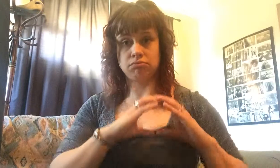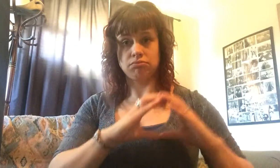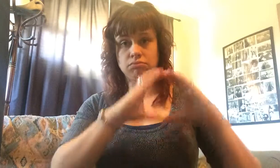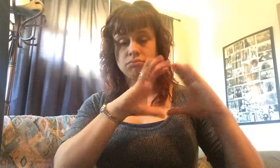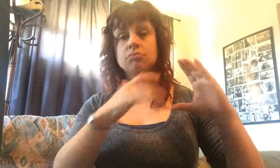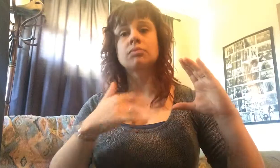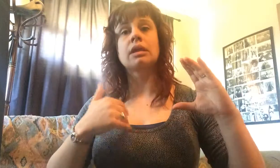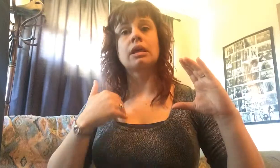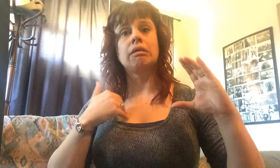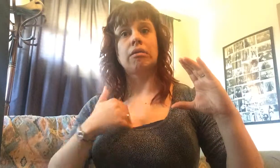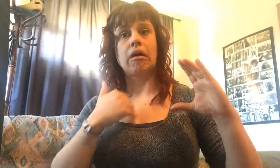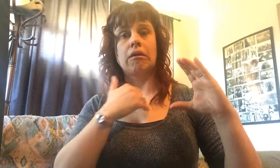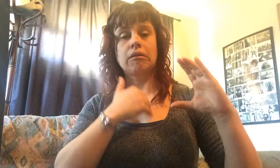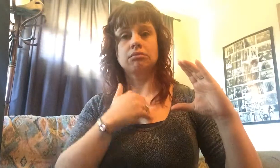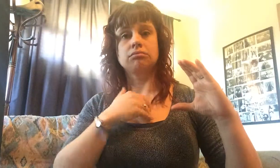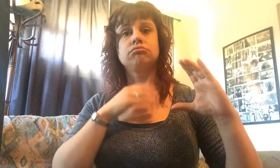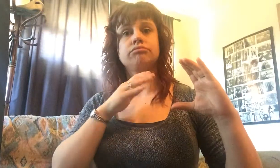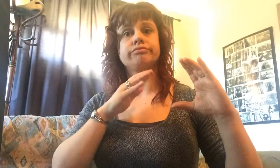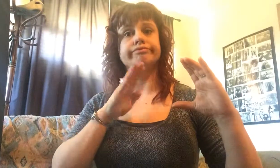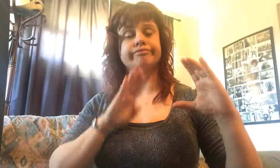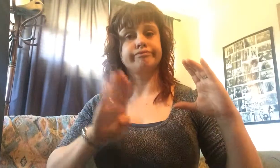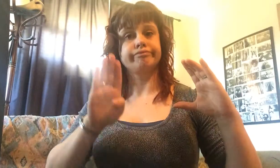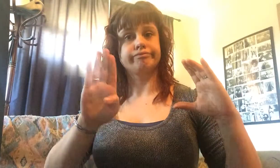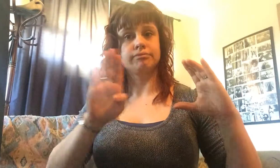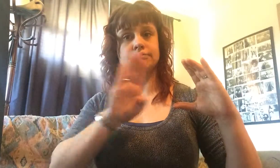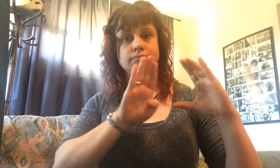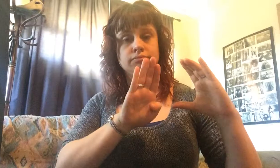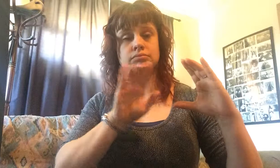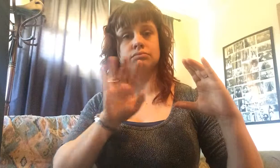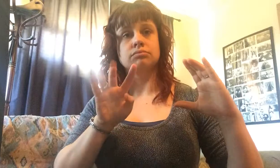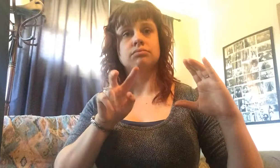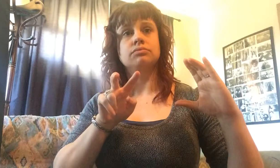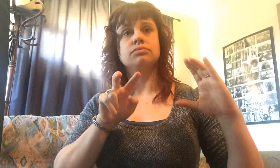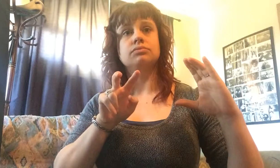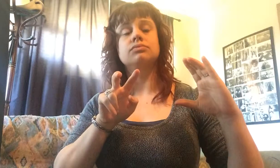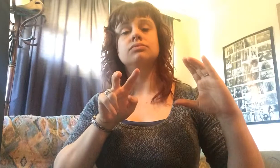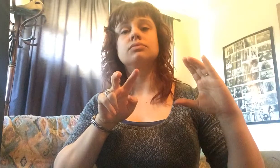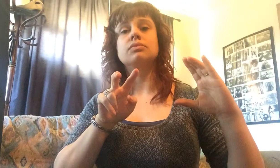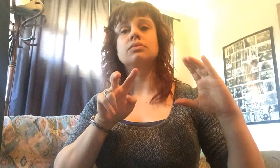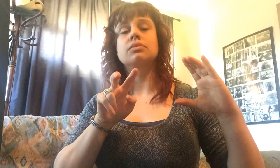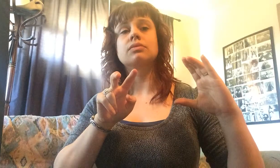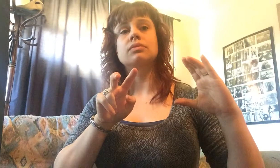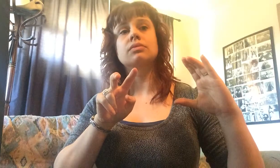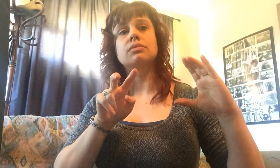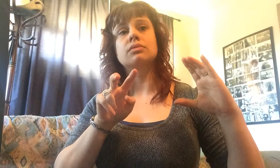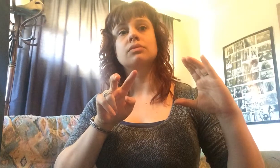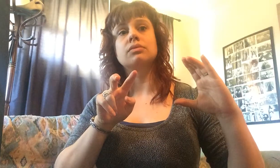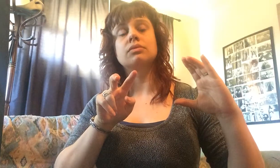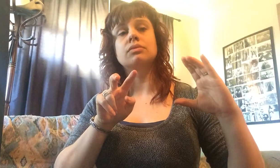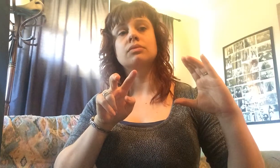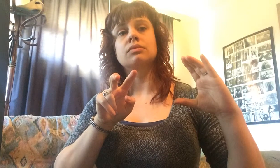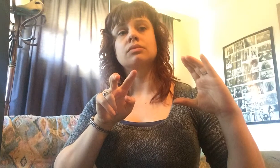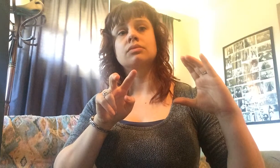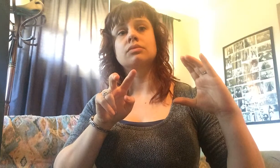pulmonary veins These are the pulmonary veins From the lungs, the oxygenated blood is taken